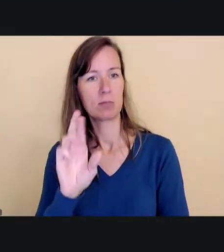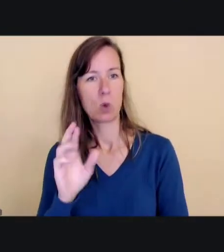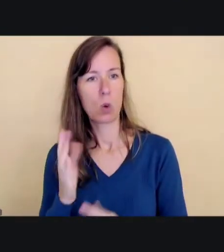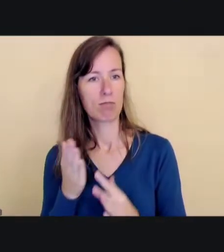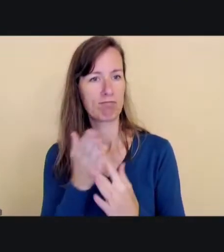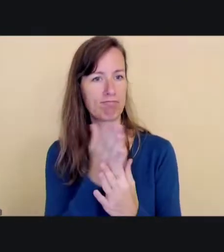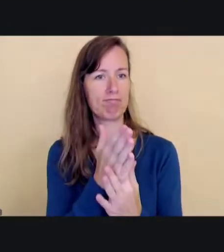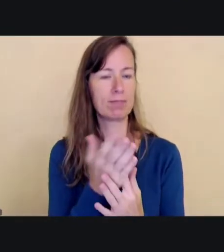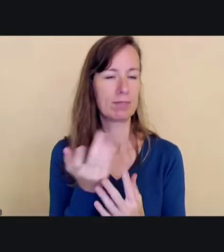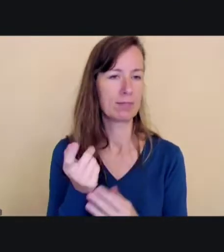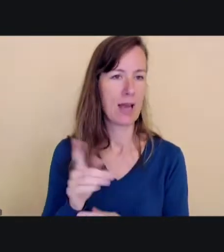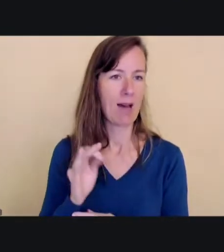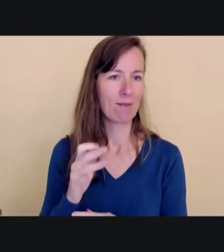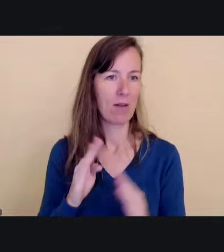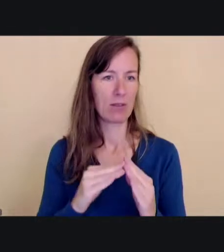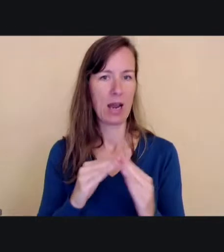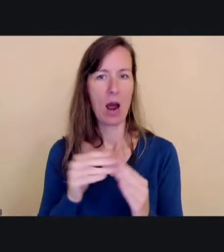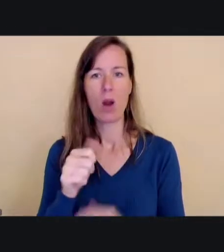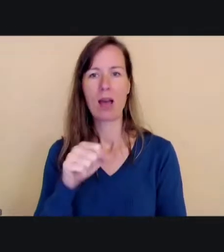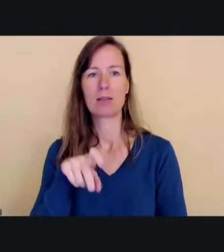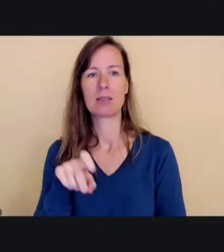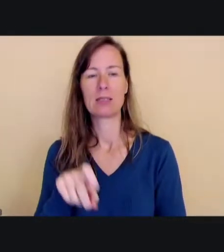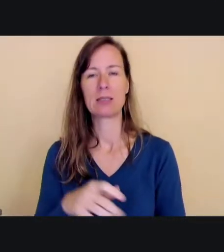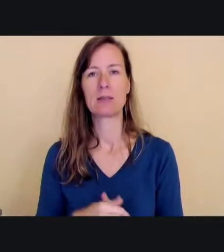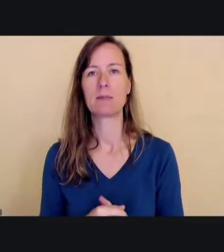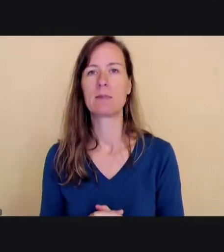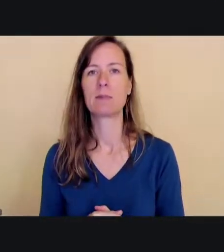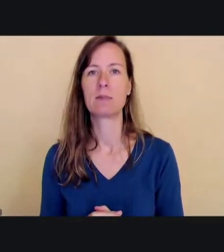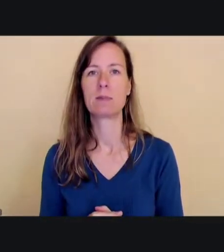behalf of the town as you feel you need to.